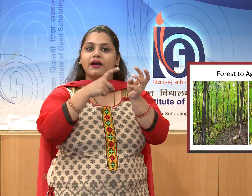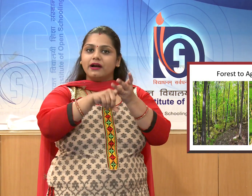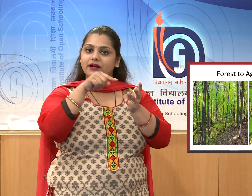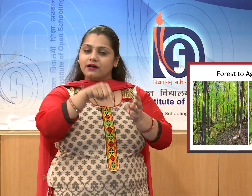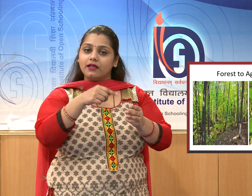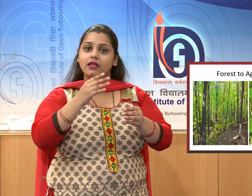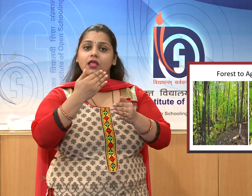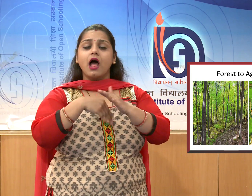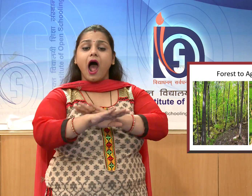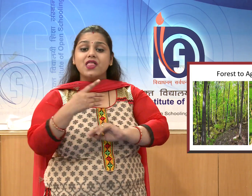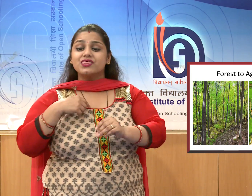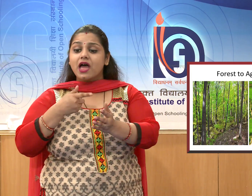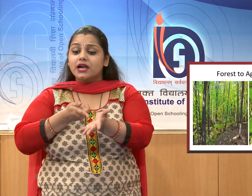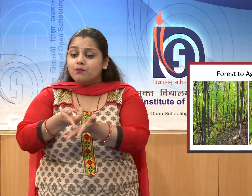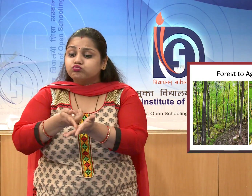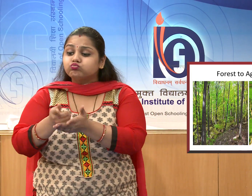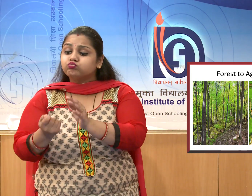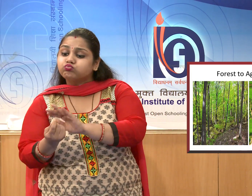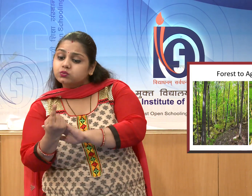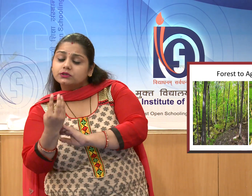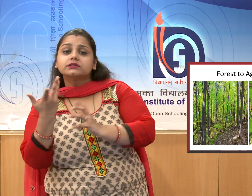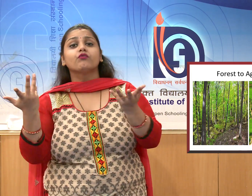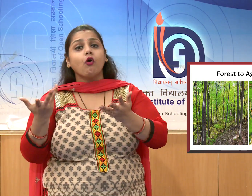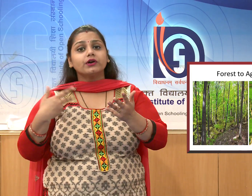of the produce was then calculated